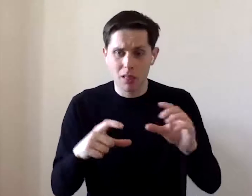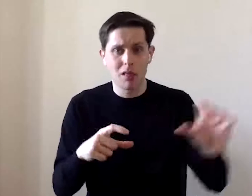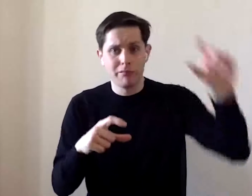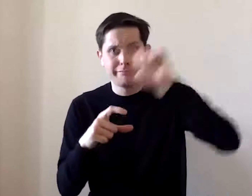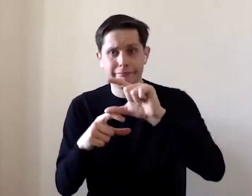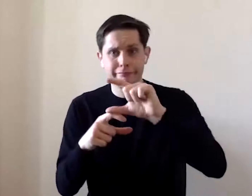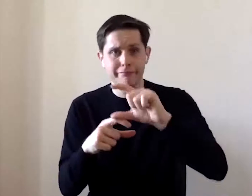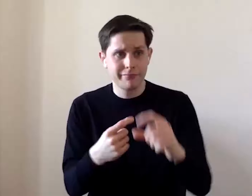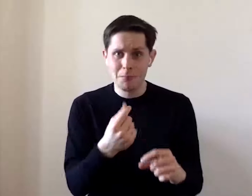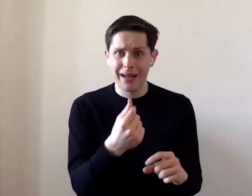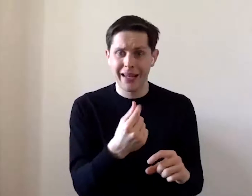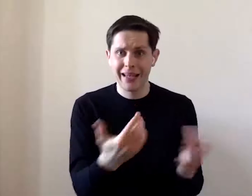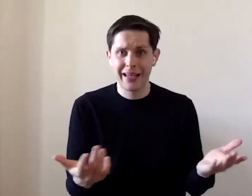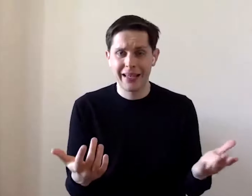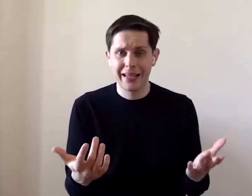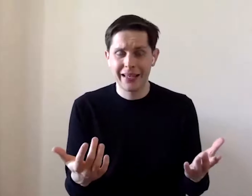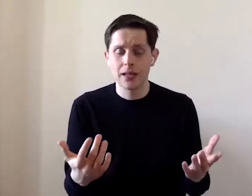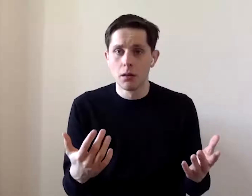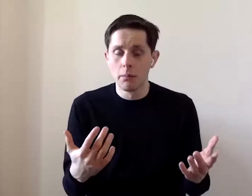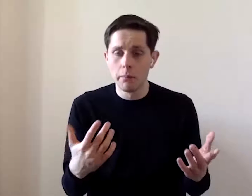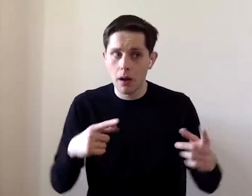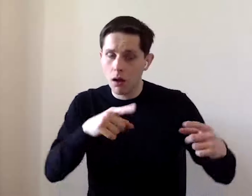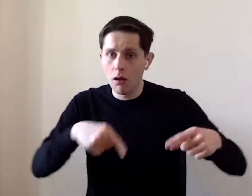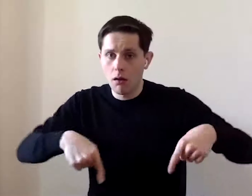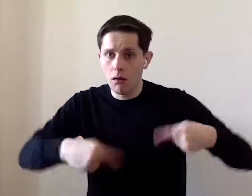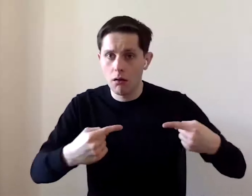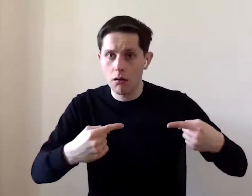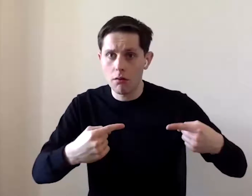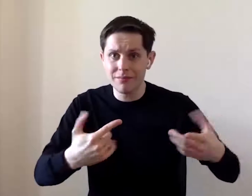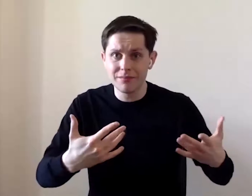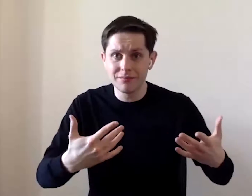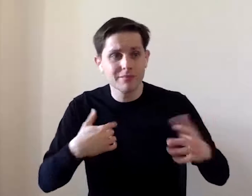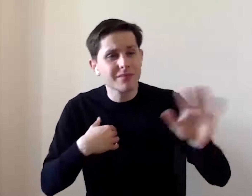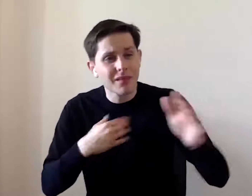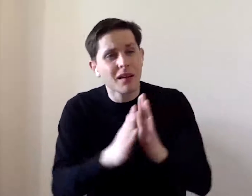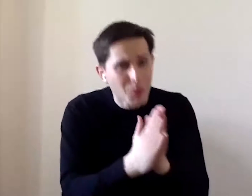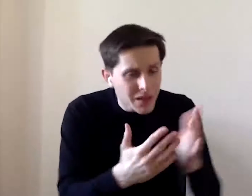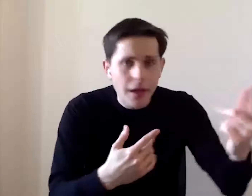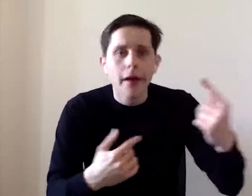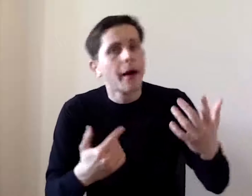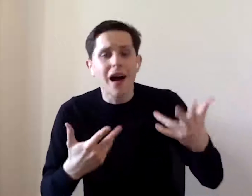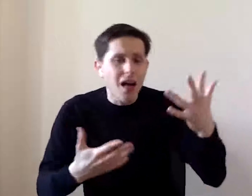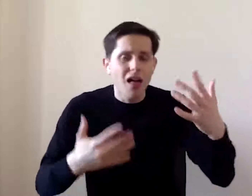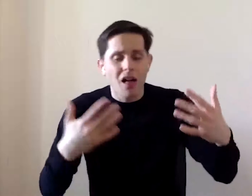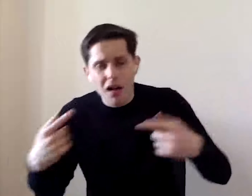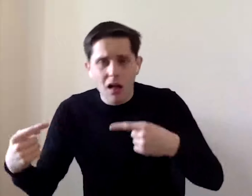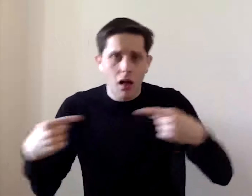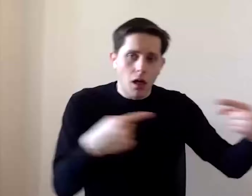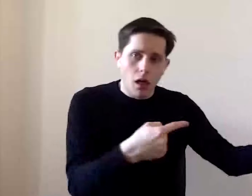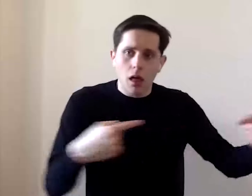to top this up. But I had to have a lot of conversations in regards to this because there was some pushback. And therefore, I